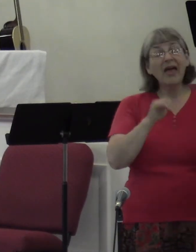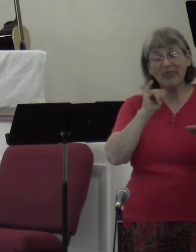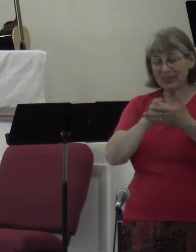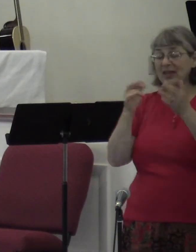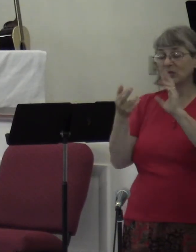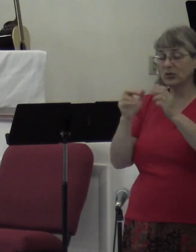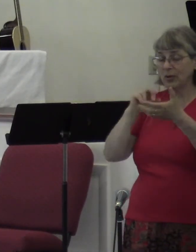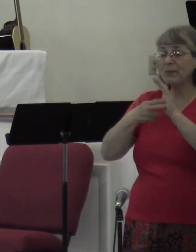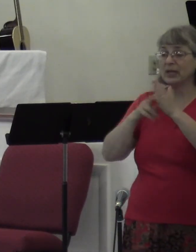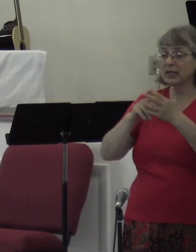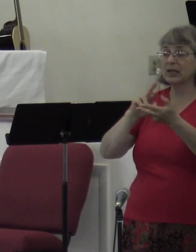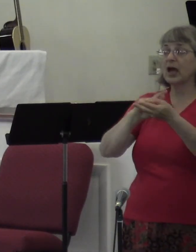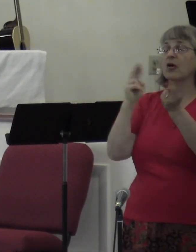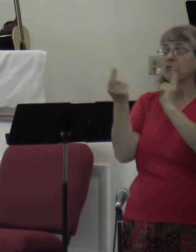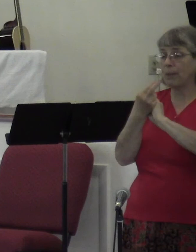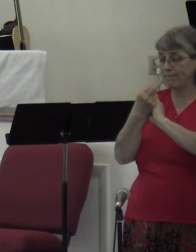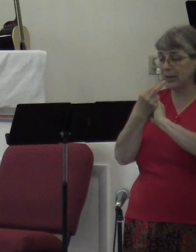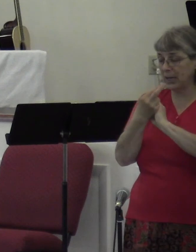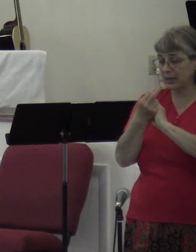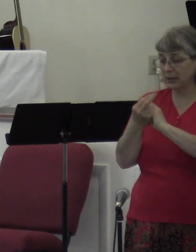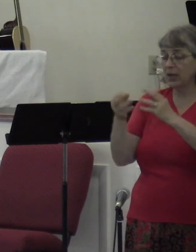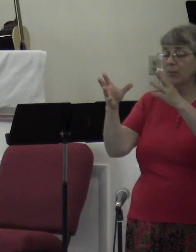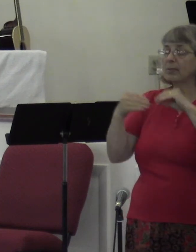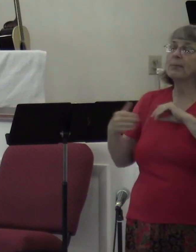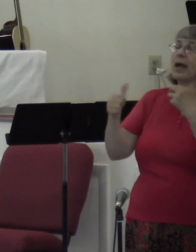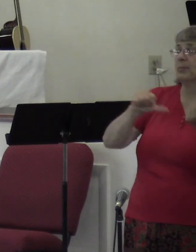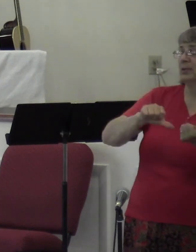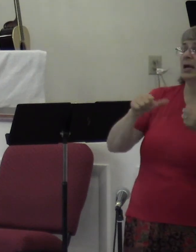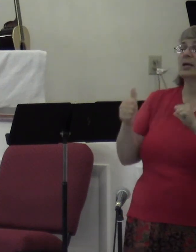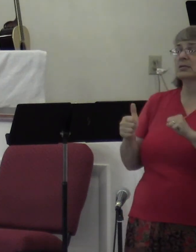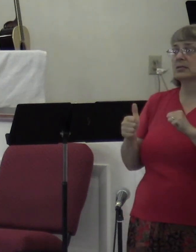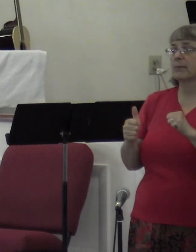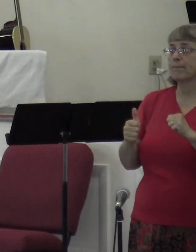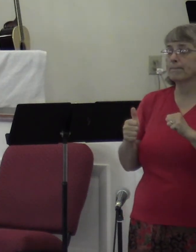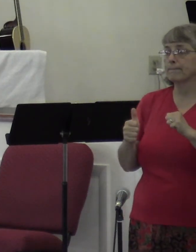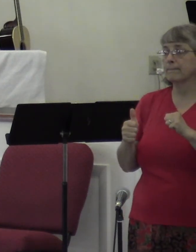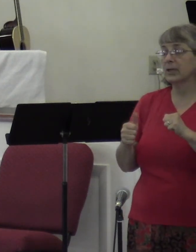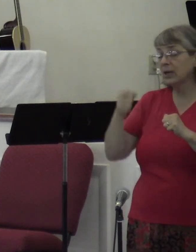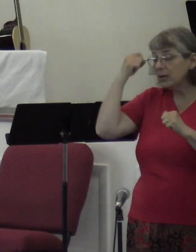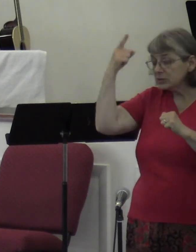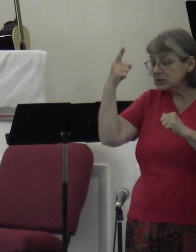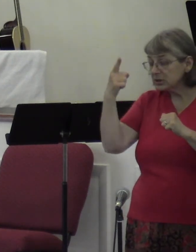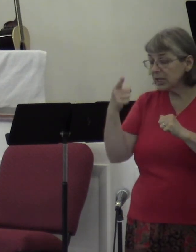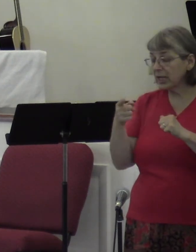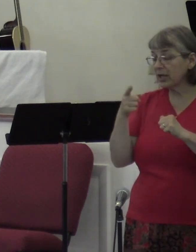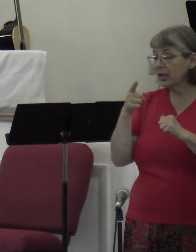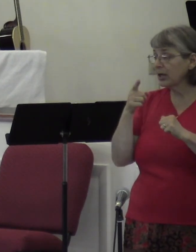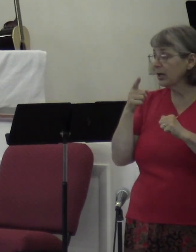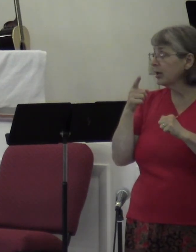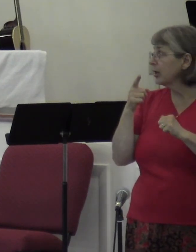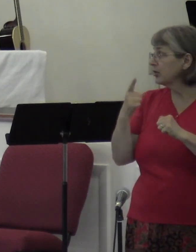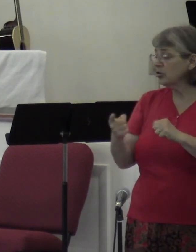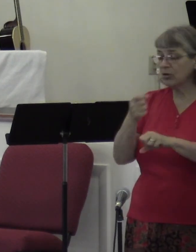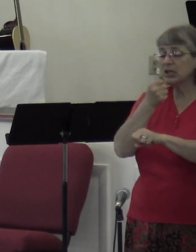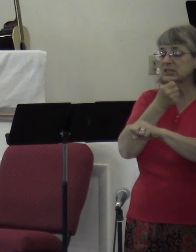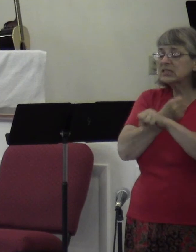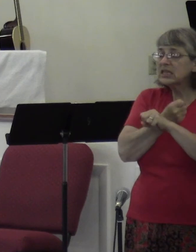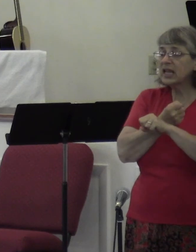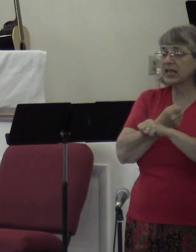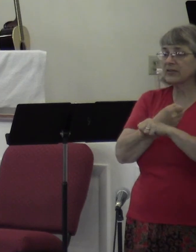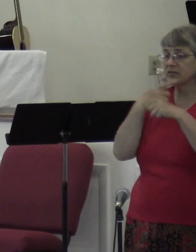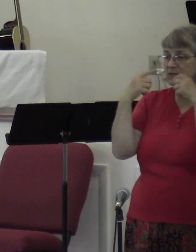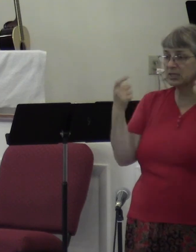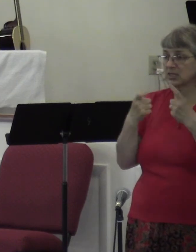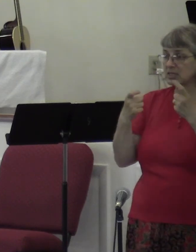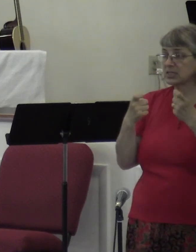means. Repent. Be baptized. You realize that you are a slave to sin and you